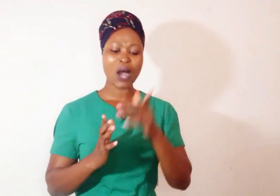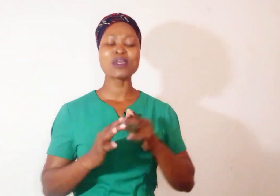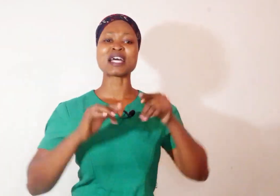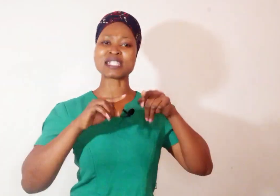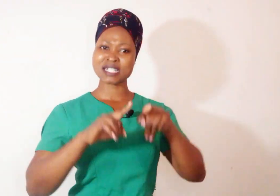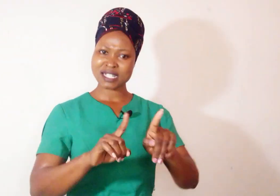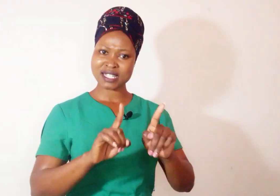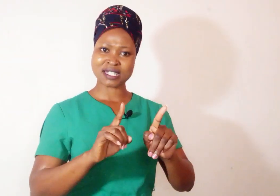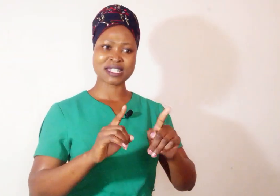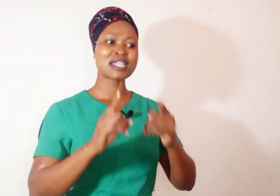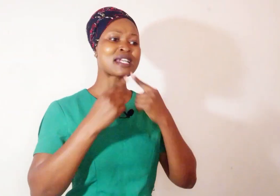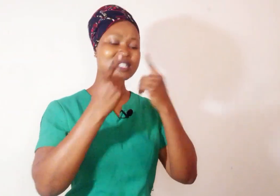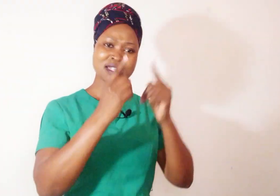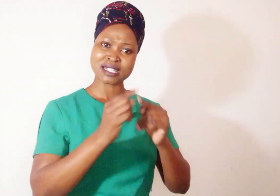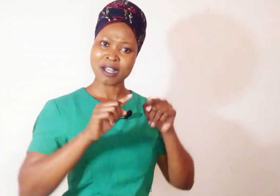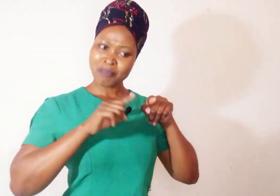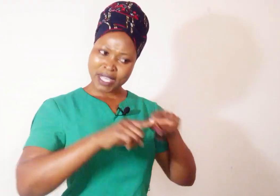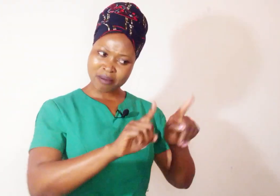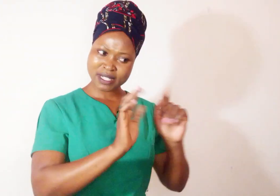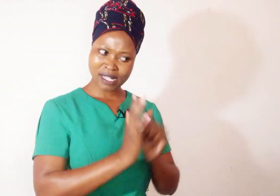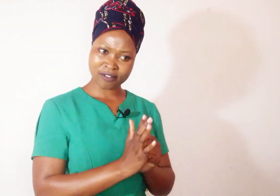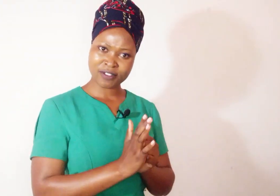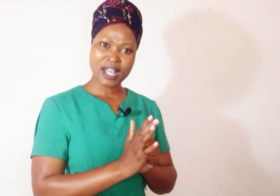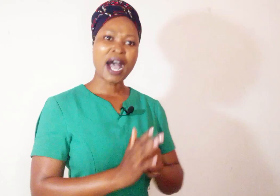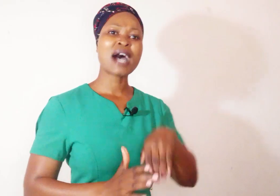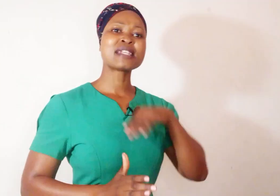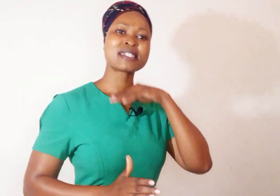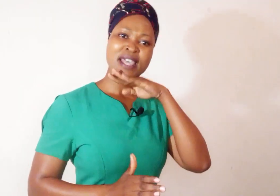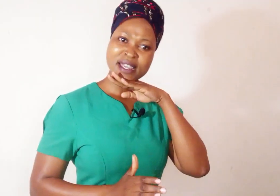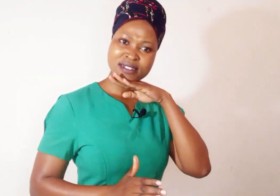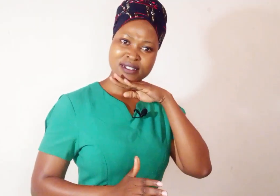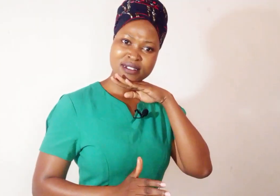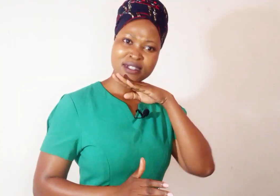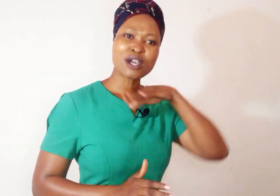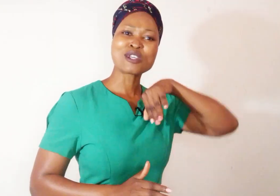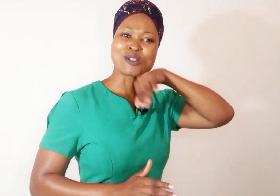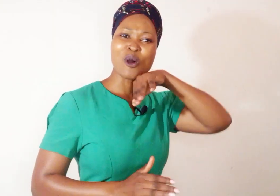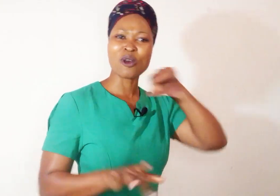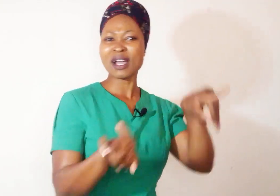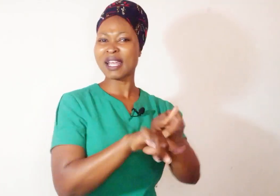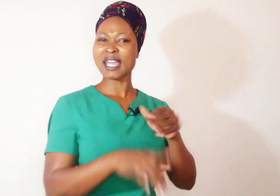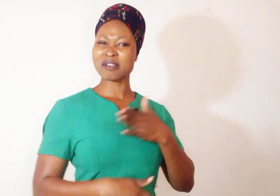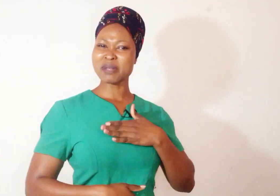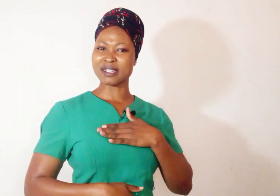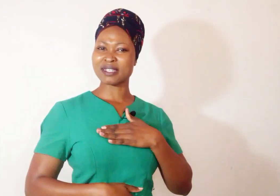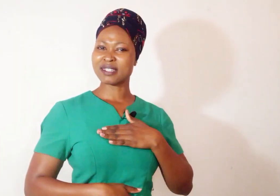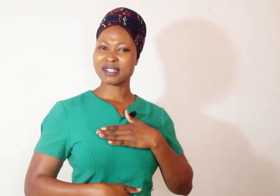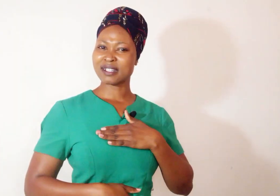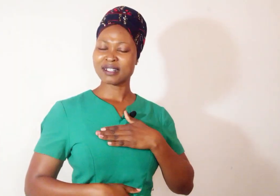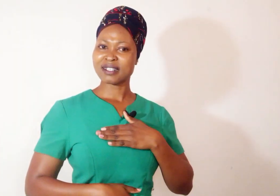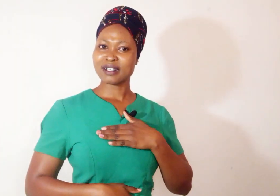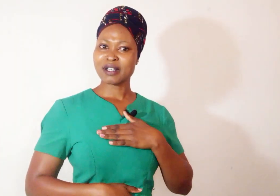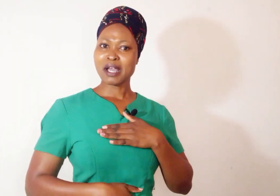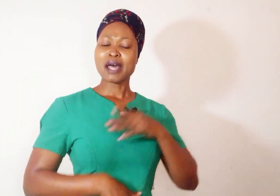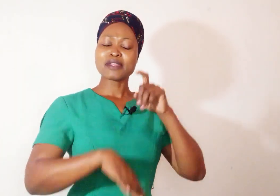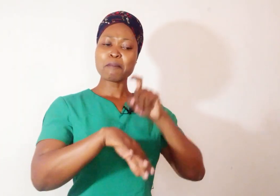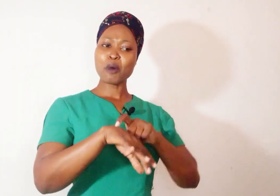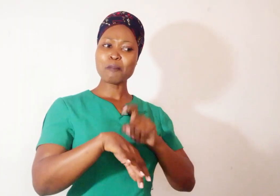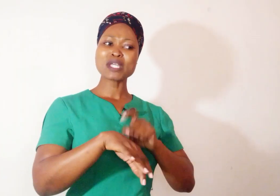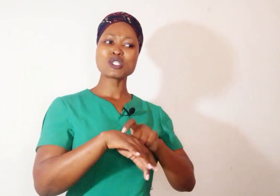he addresses himself, a dead dog like me. The moment